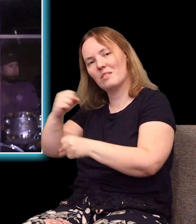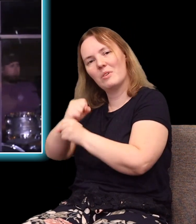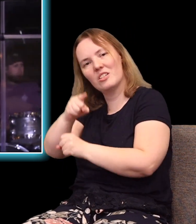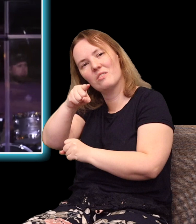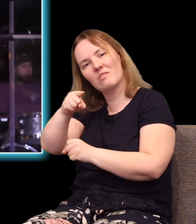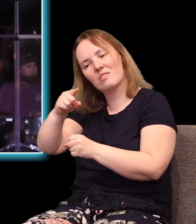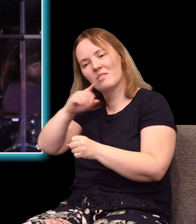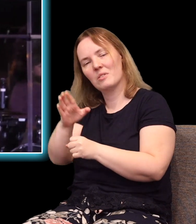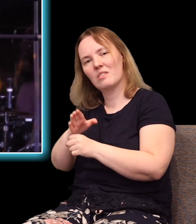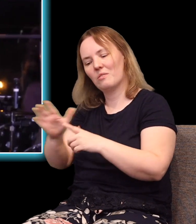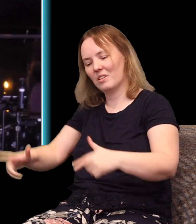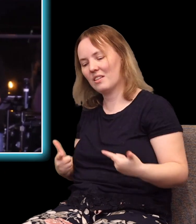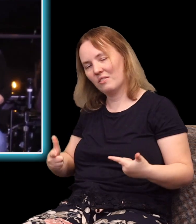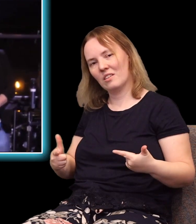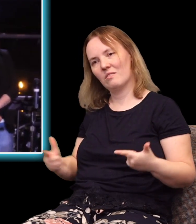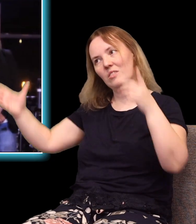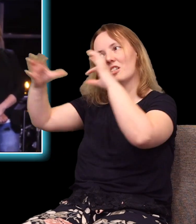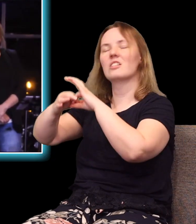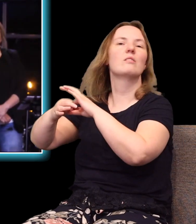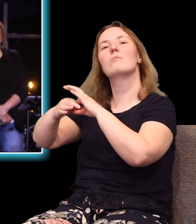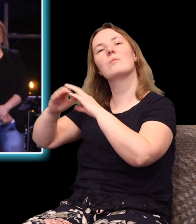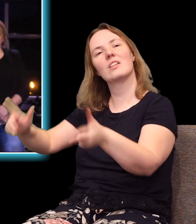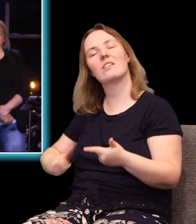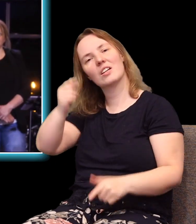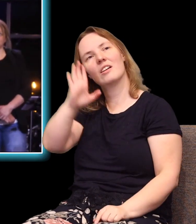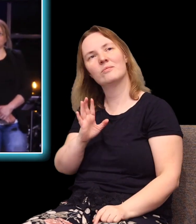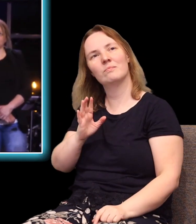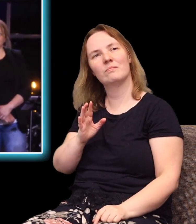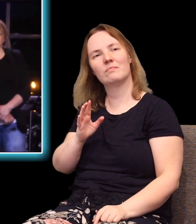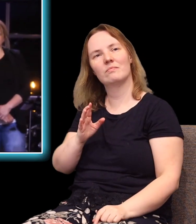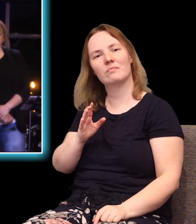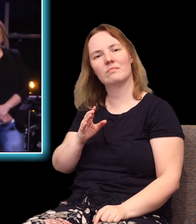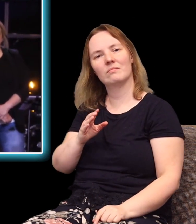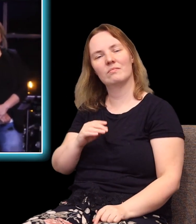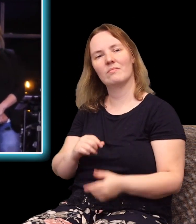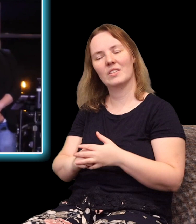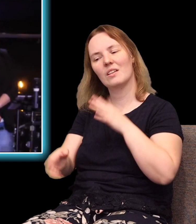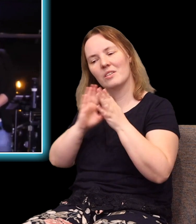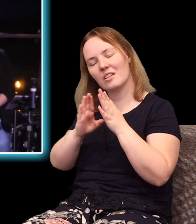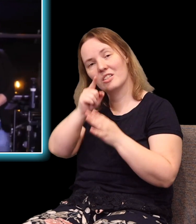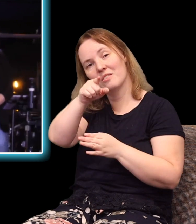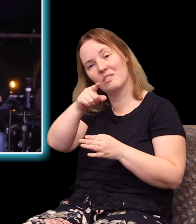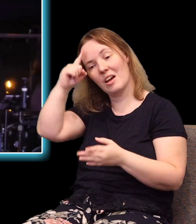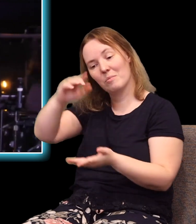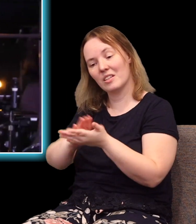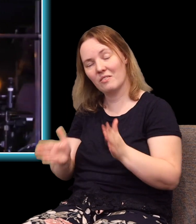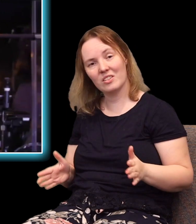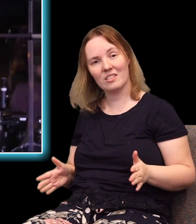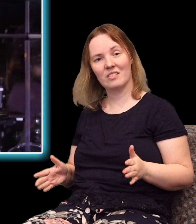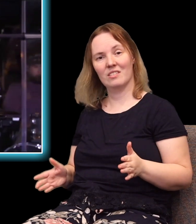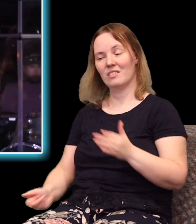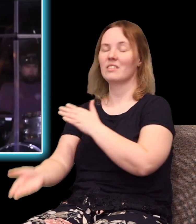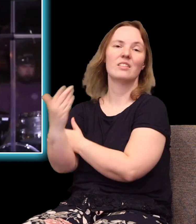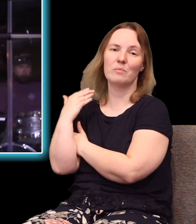made you to be through a living relationship with the living God. But I want to talk to you as well as believers this morning, friends. I